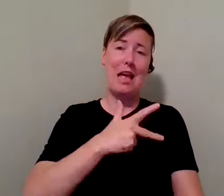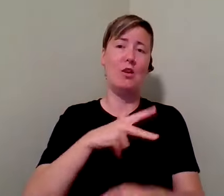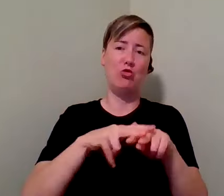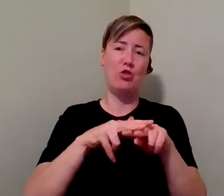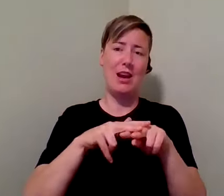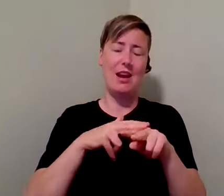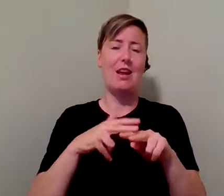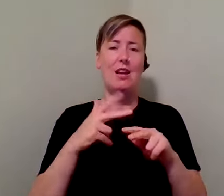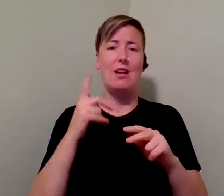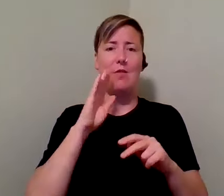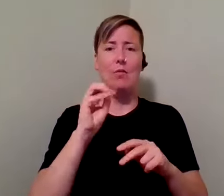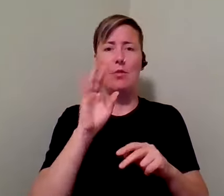one sec, just checking the time.